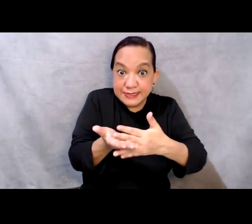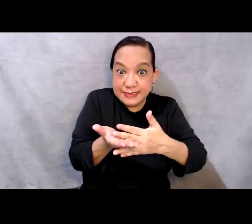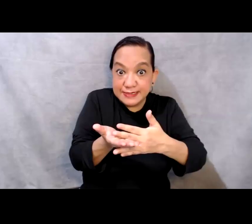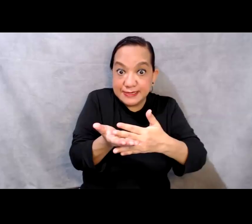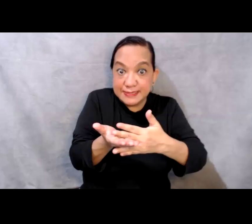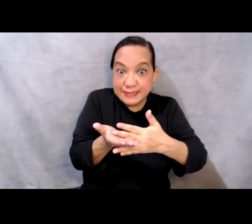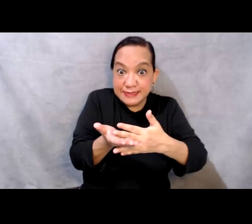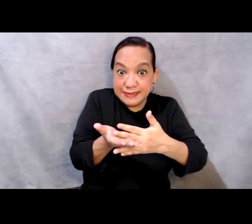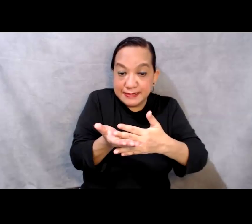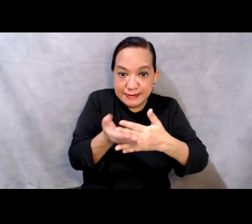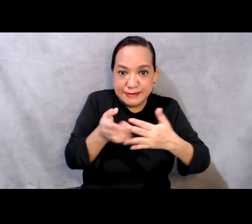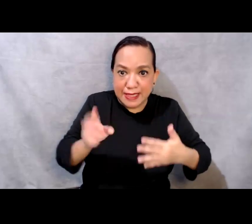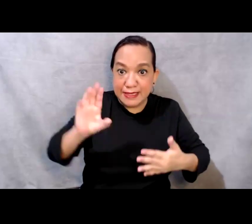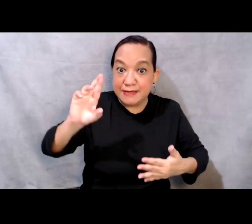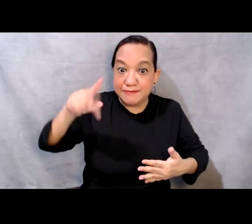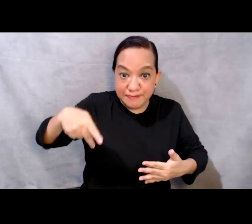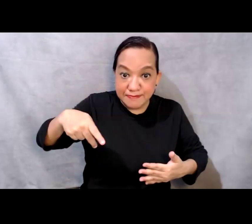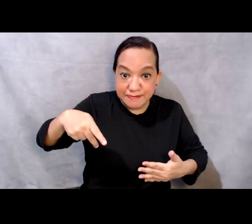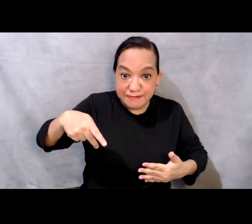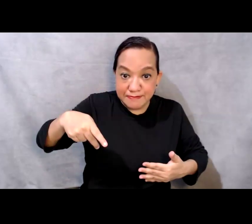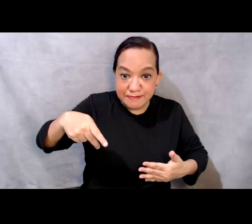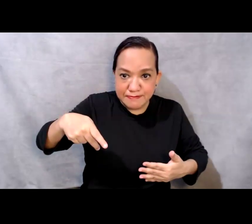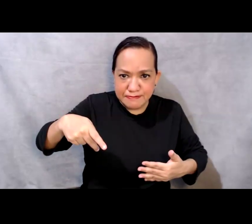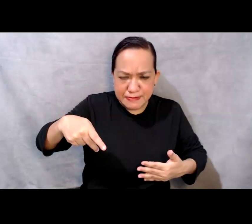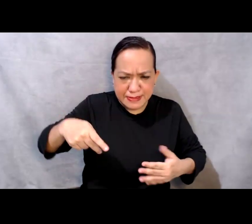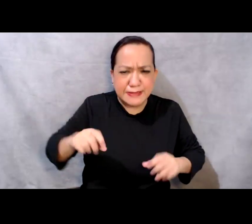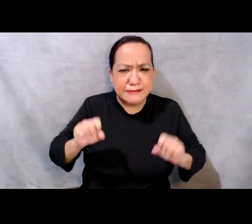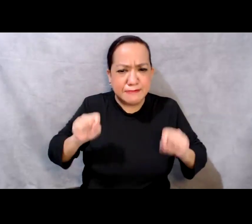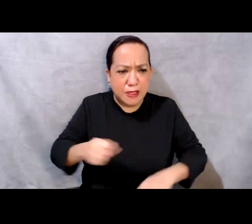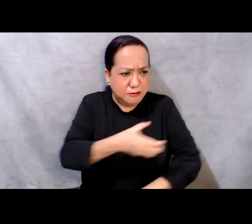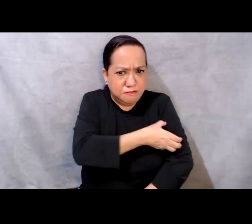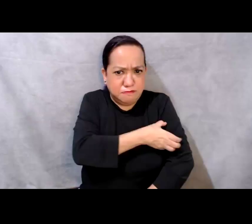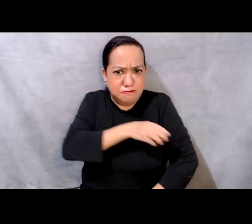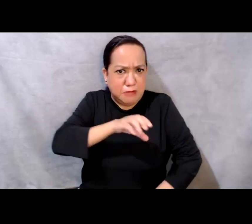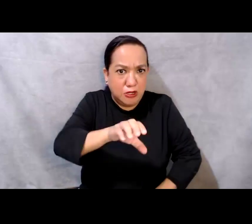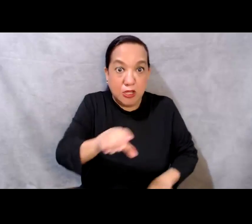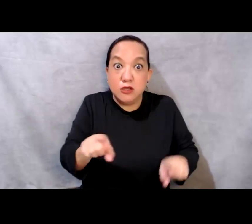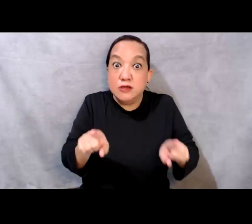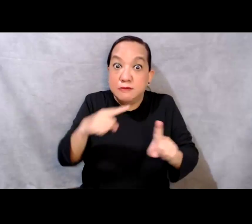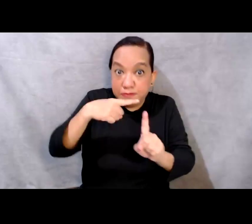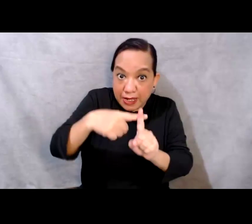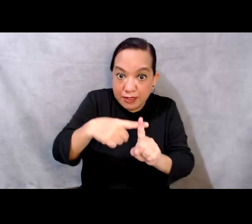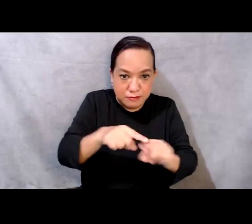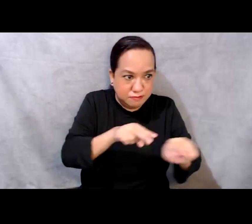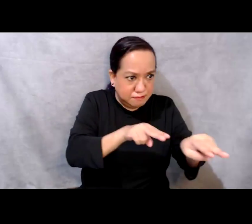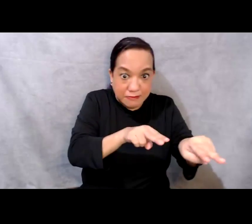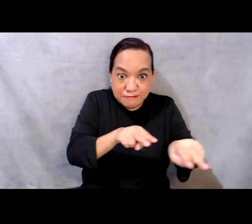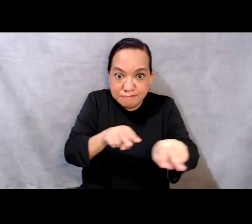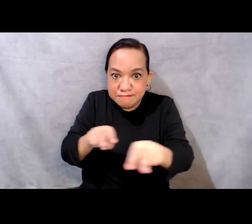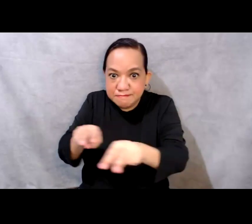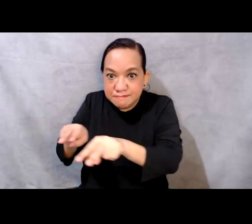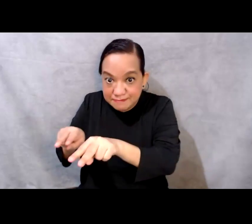is empowered to monitor. So I think there are different pathways here. There are different purposes. I think depending